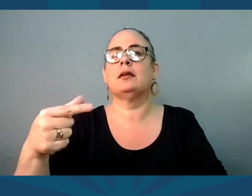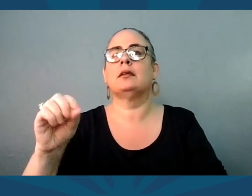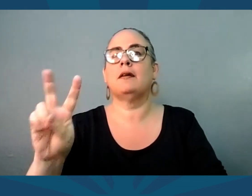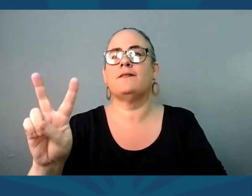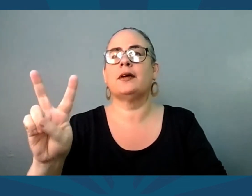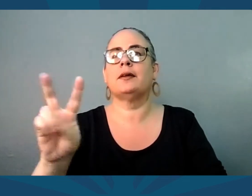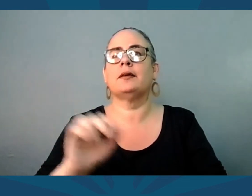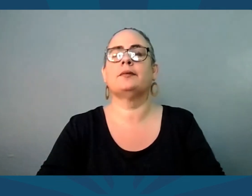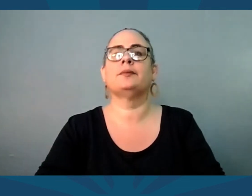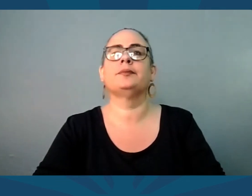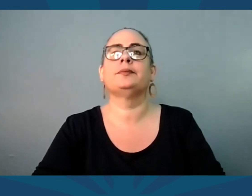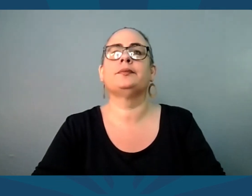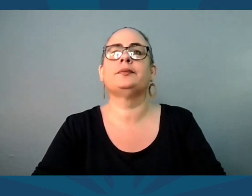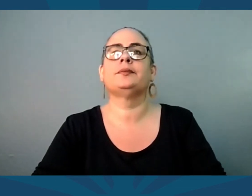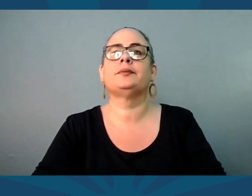cochise.az.gov.